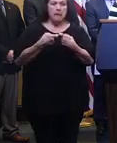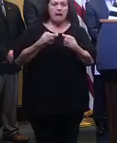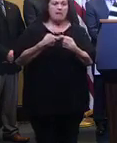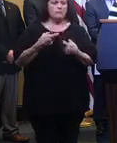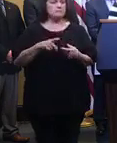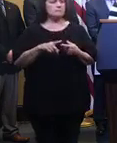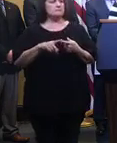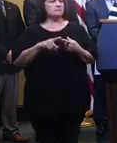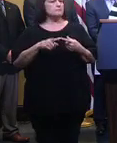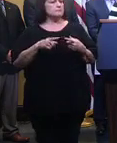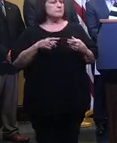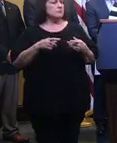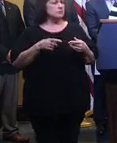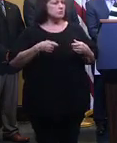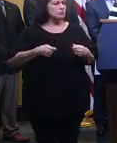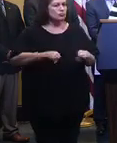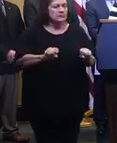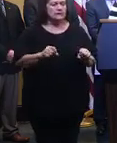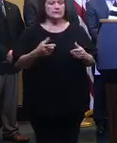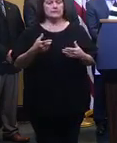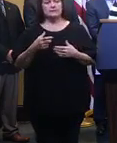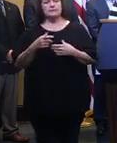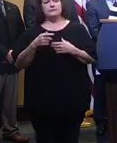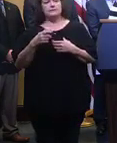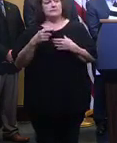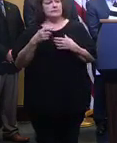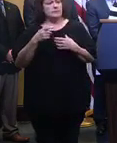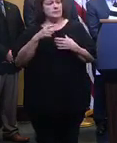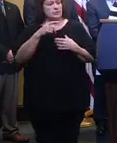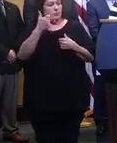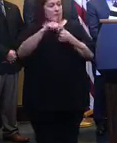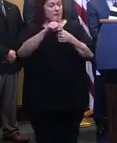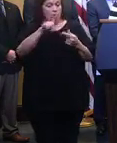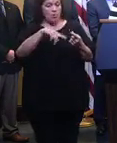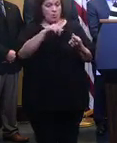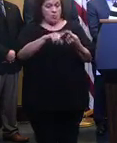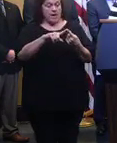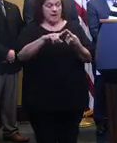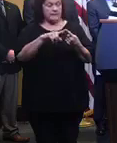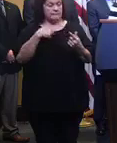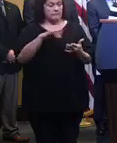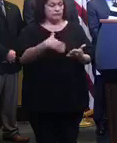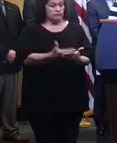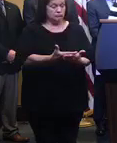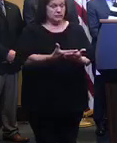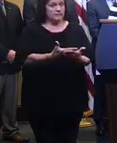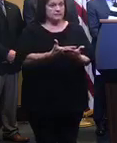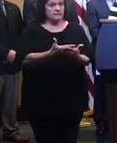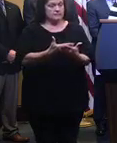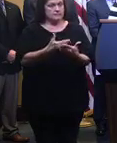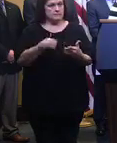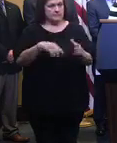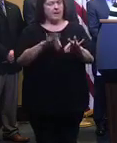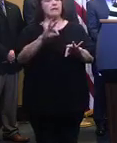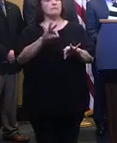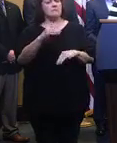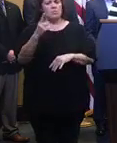Roads program that you all know about. When we got here, 1% of those dollars were actually